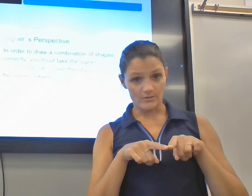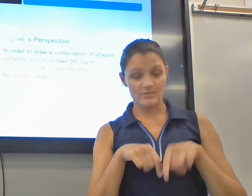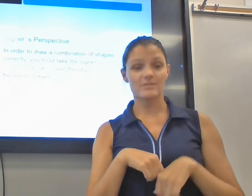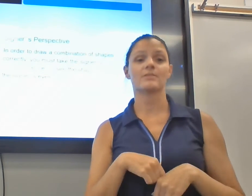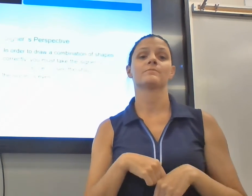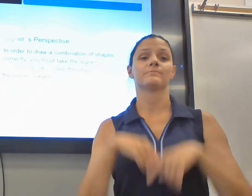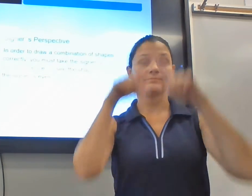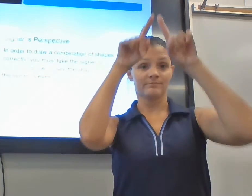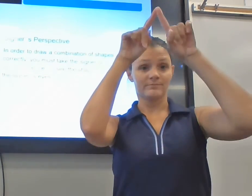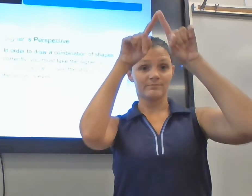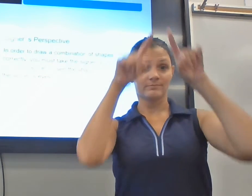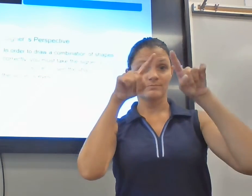heart,